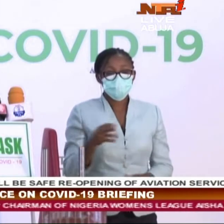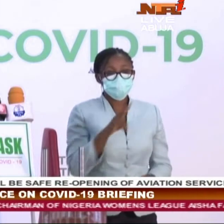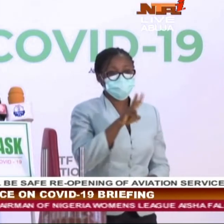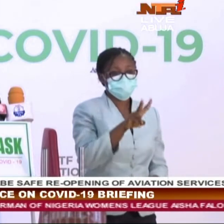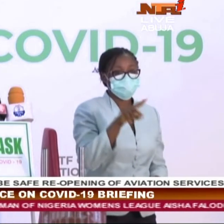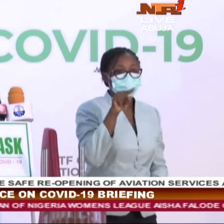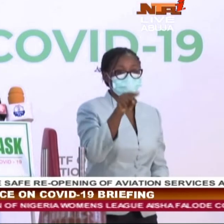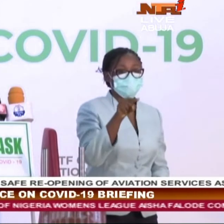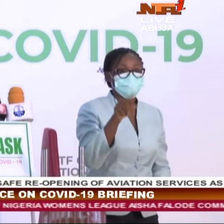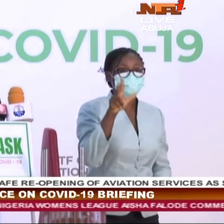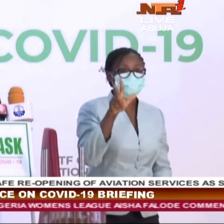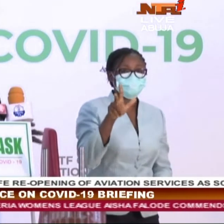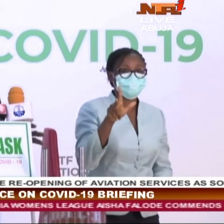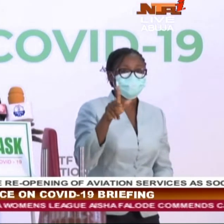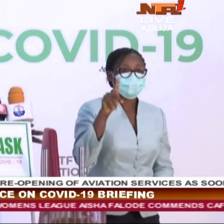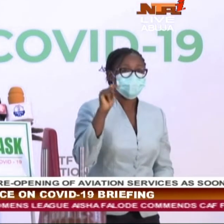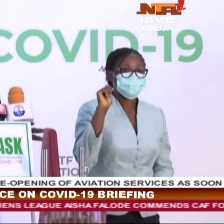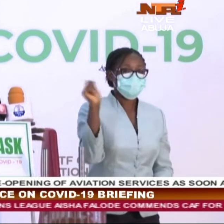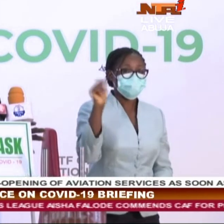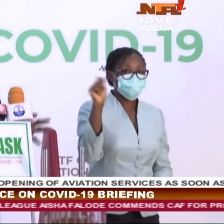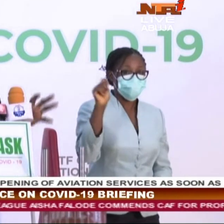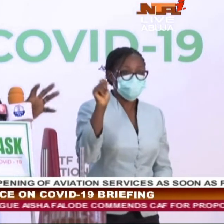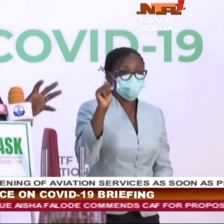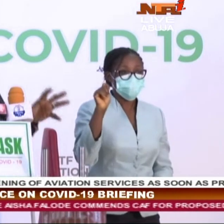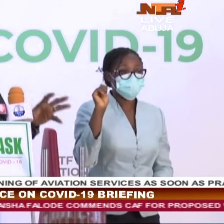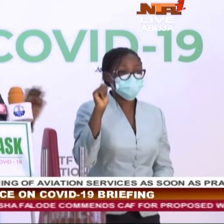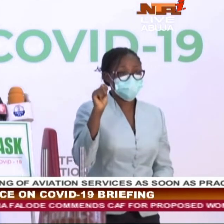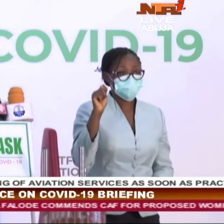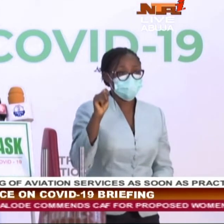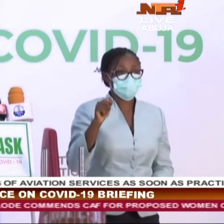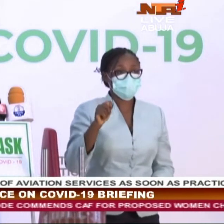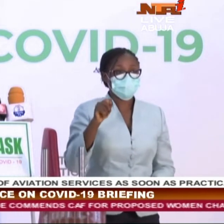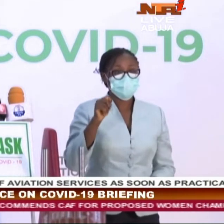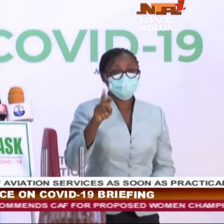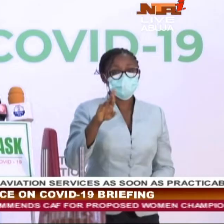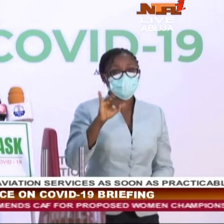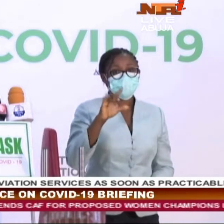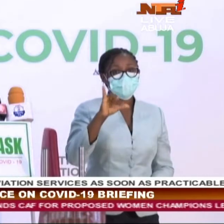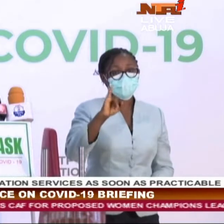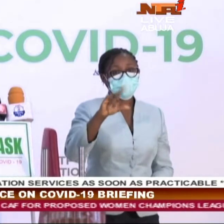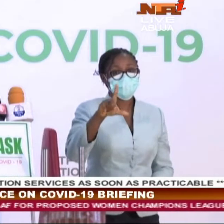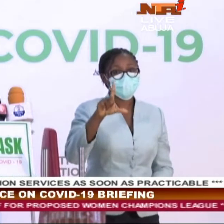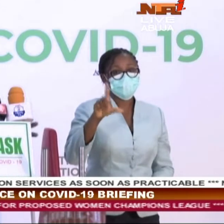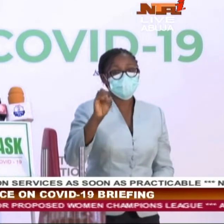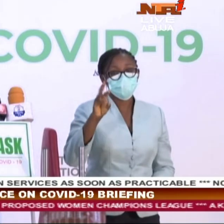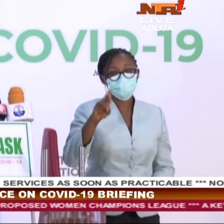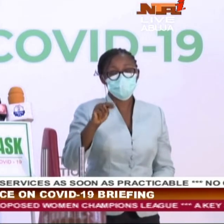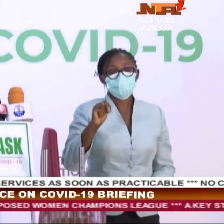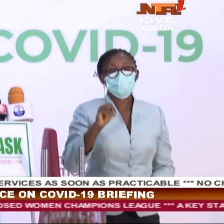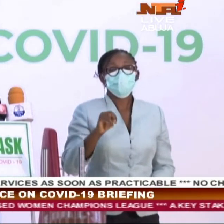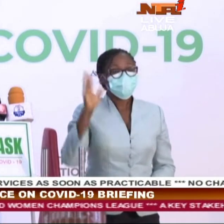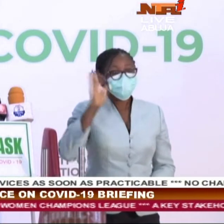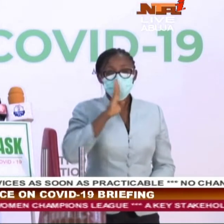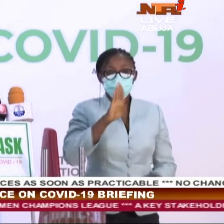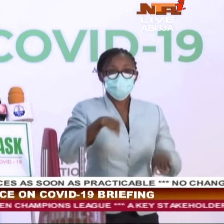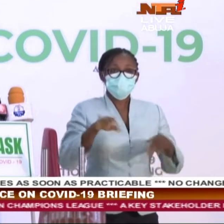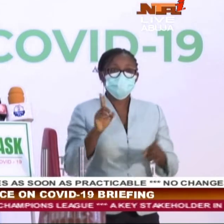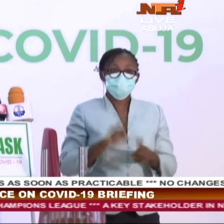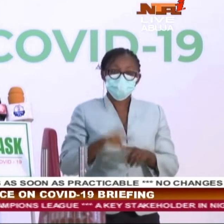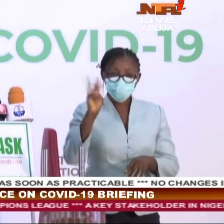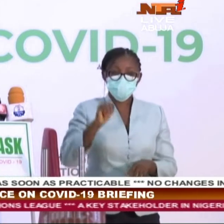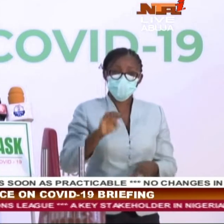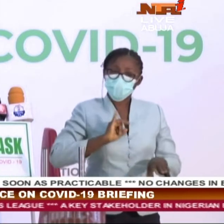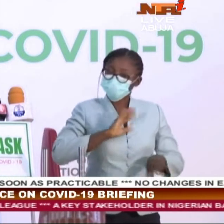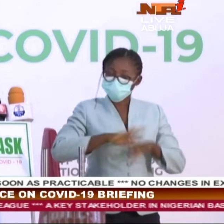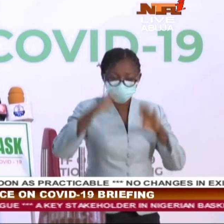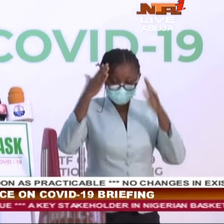trillion, I believe the aviation industry would have a part of that. How it is going to be administered, the